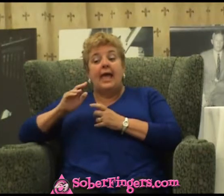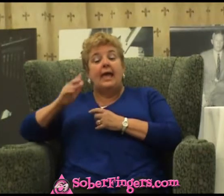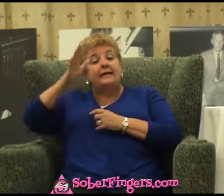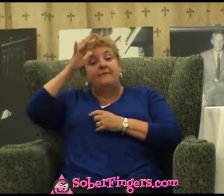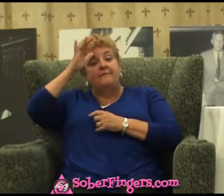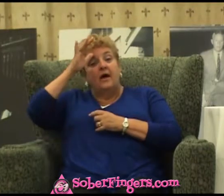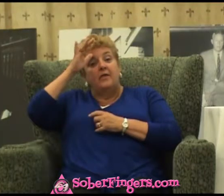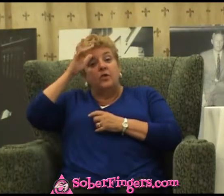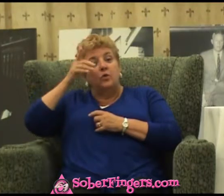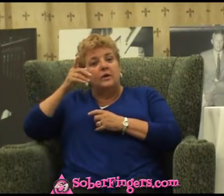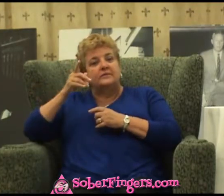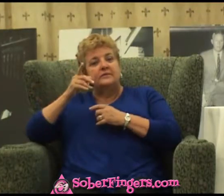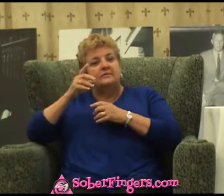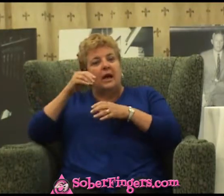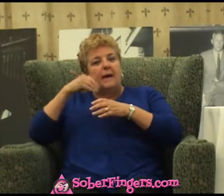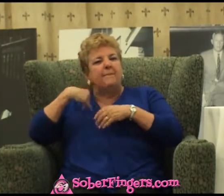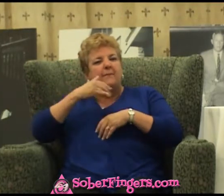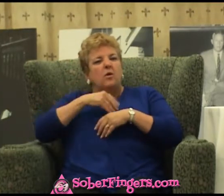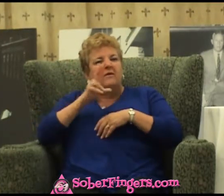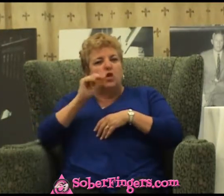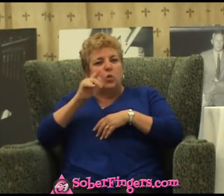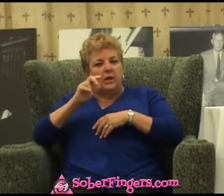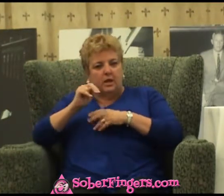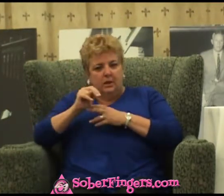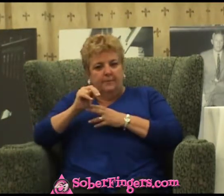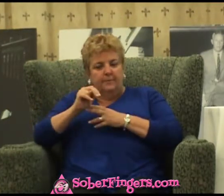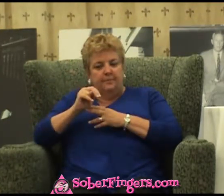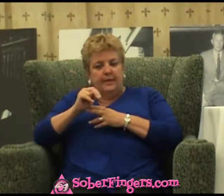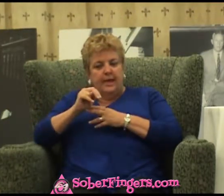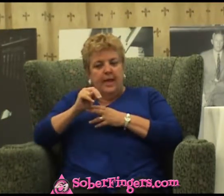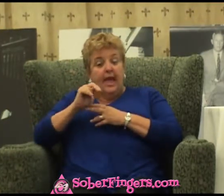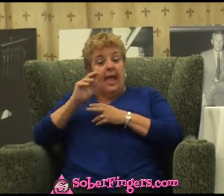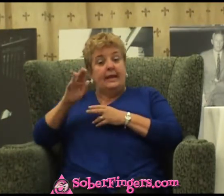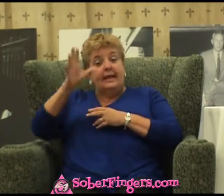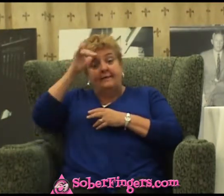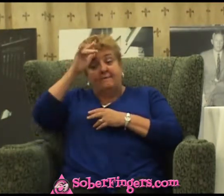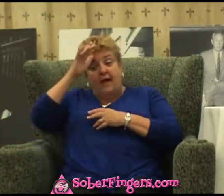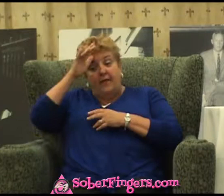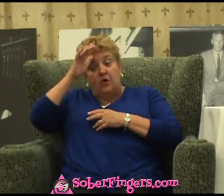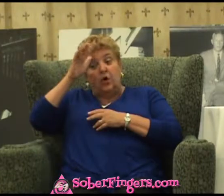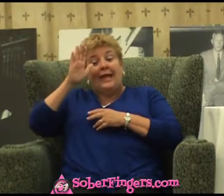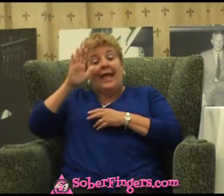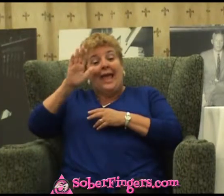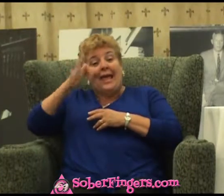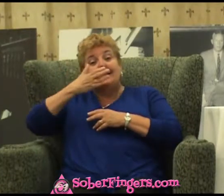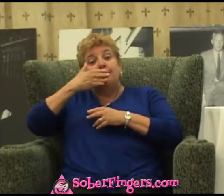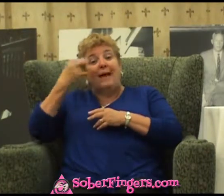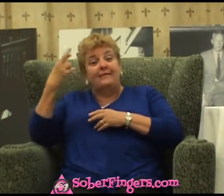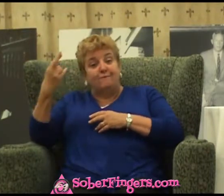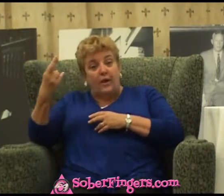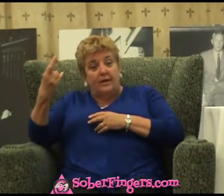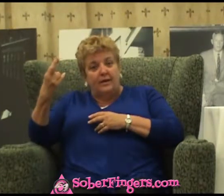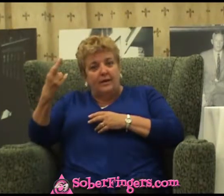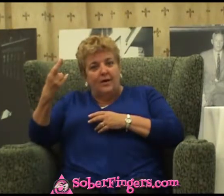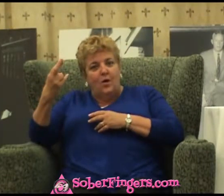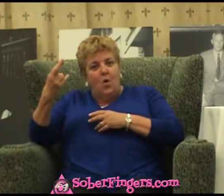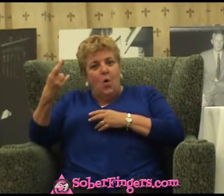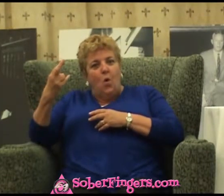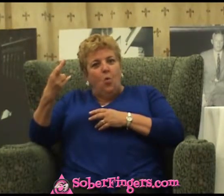Teamster, and one of his father's best friend was in charge of all the alcoholic Teamsters. Can you imagine that as a